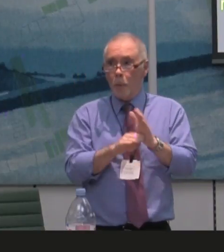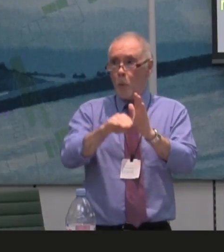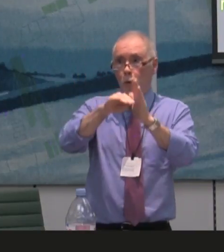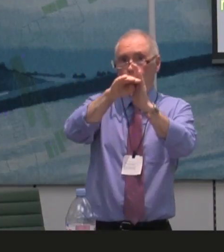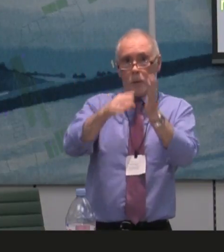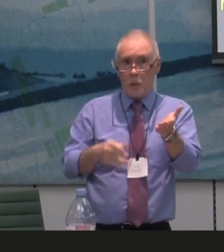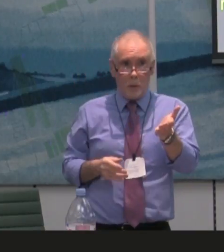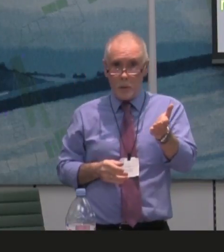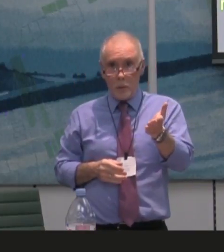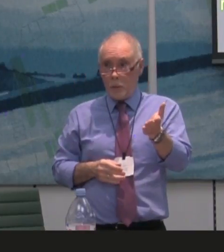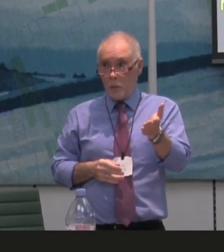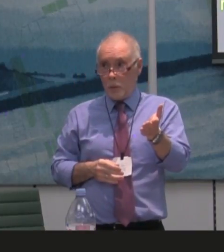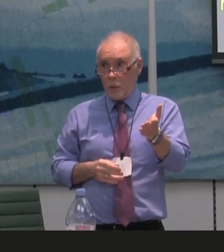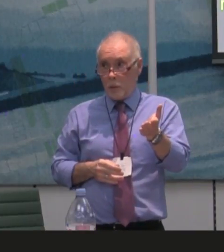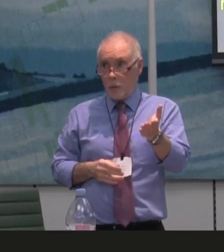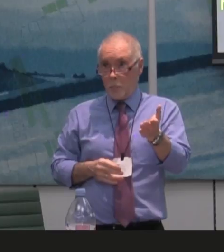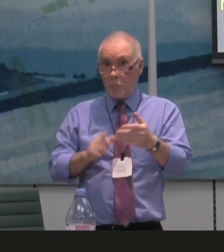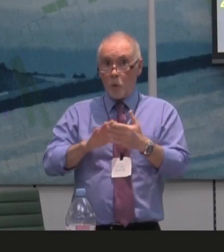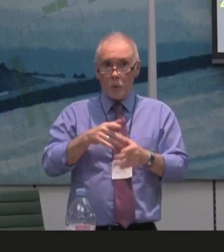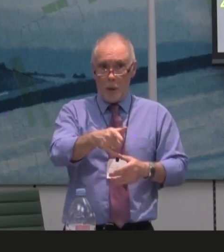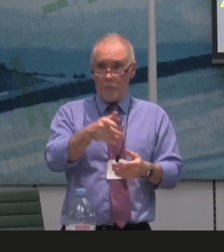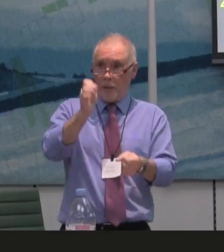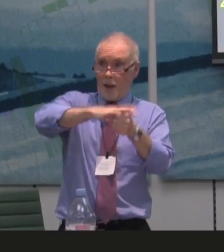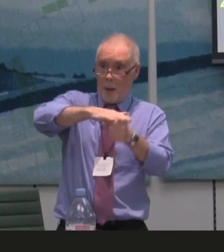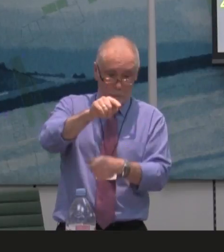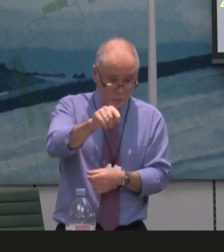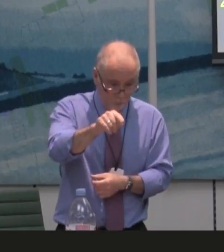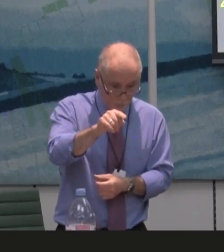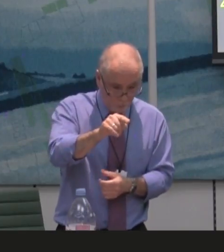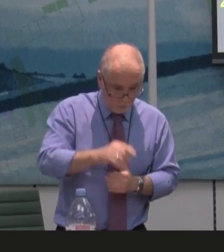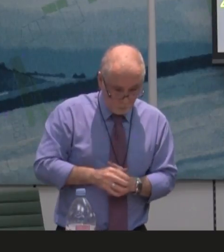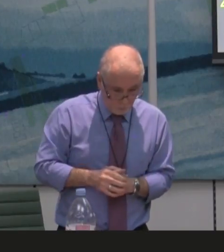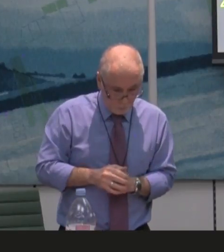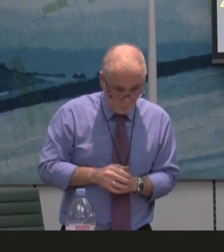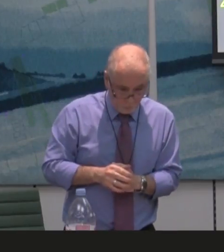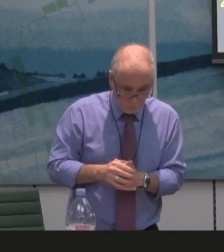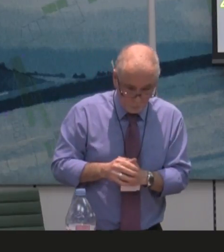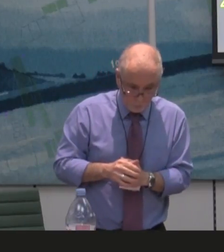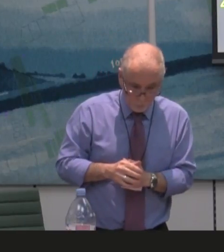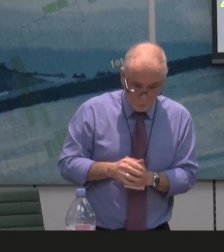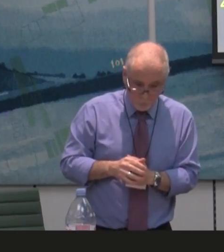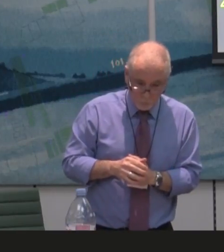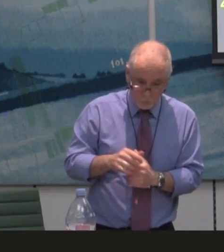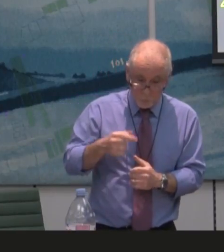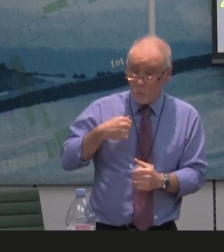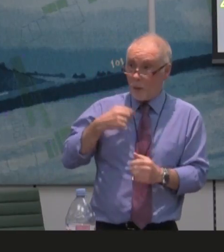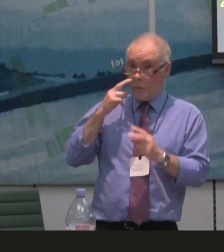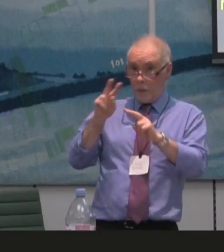46% of claimants will not apply for a work promotion as a direct result of this